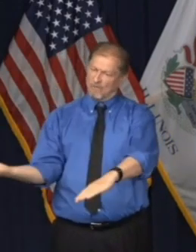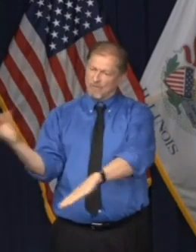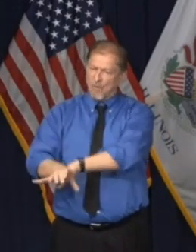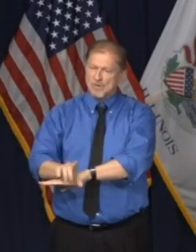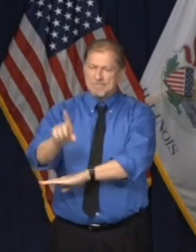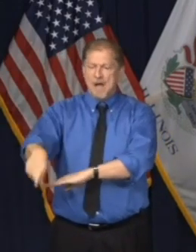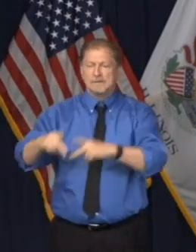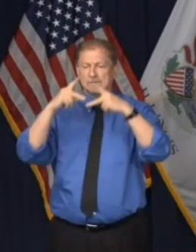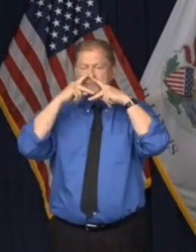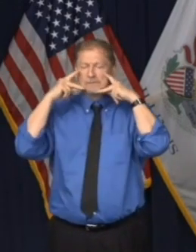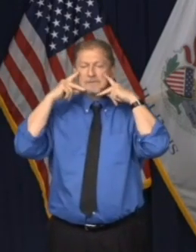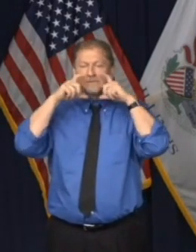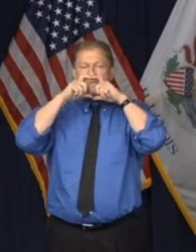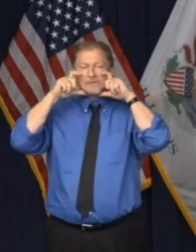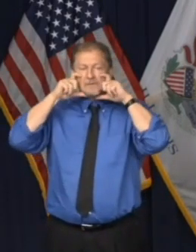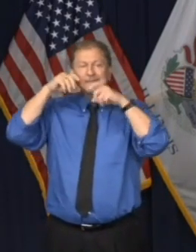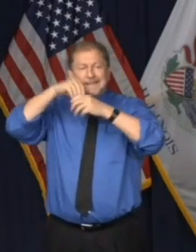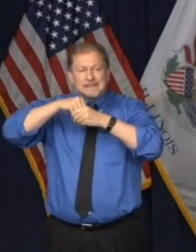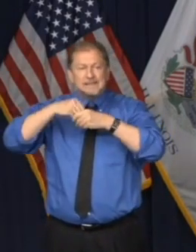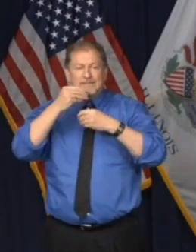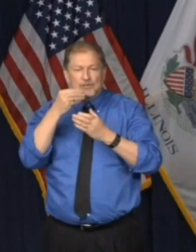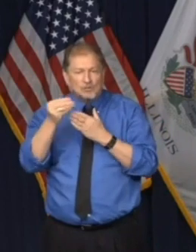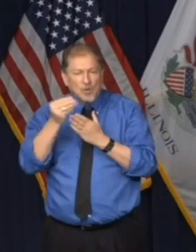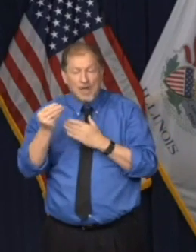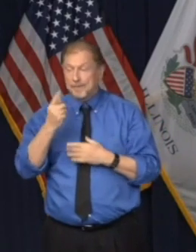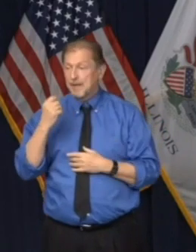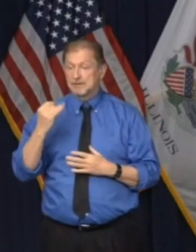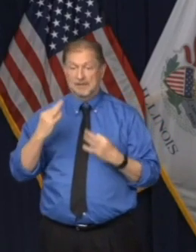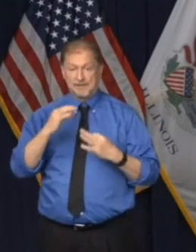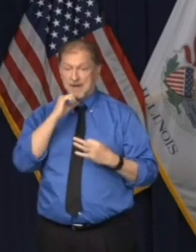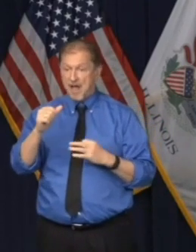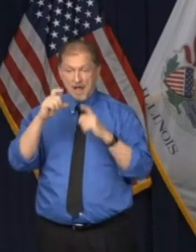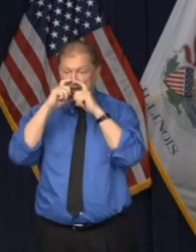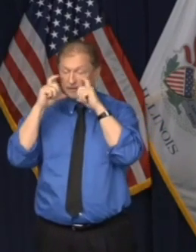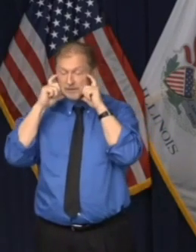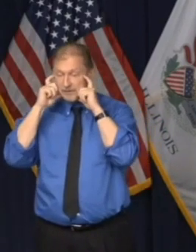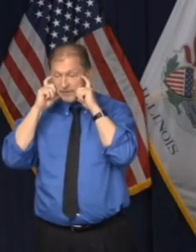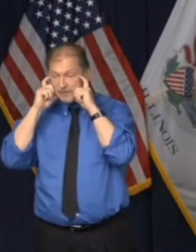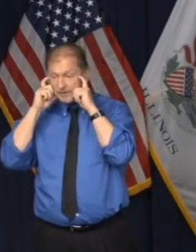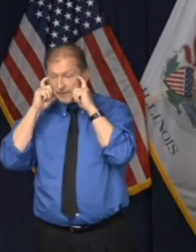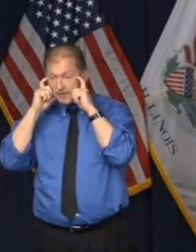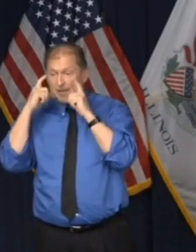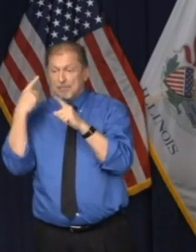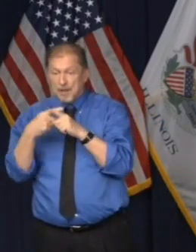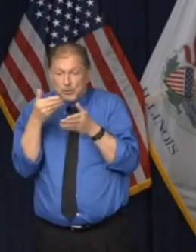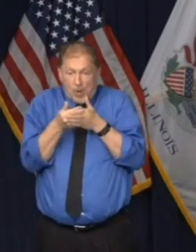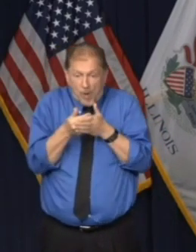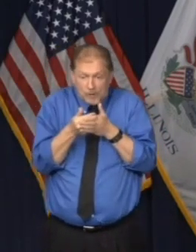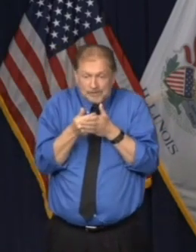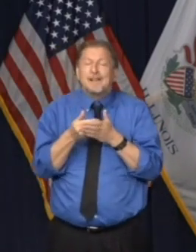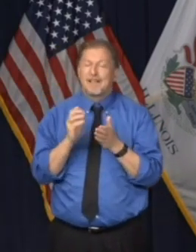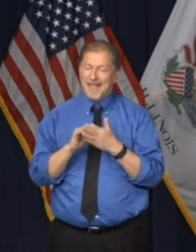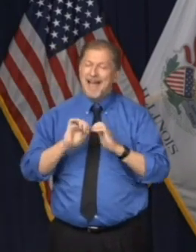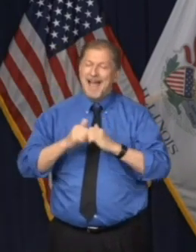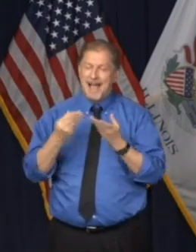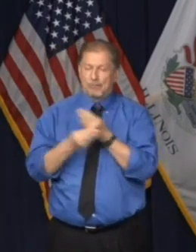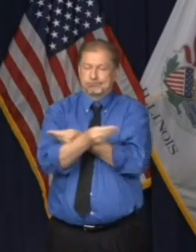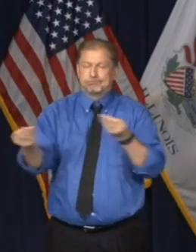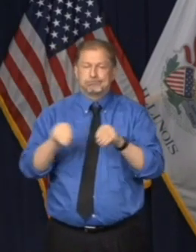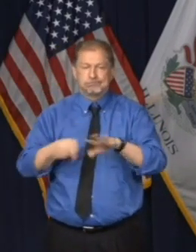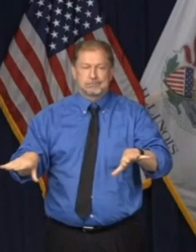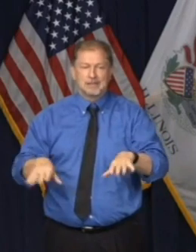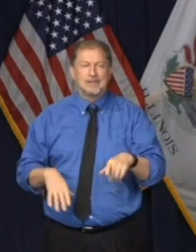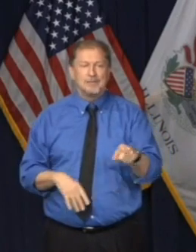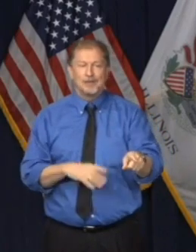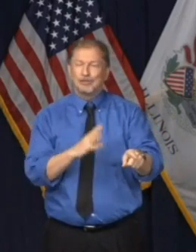if you're not wearing a mask and you're not keeping socially distant, I mean, those two things together lead to people getting sick. You've been thinking about that